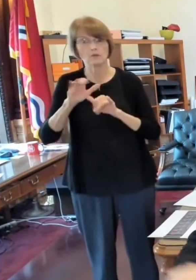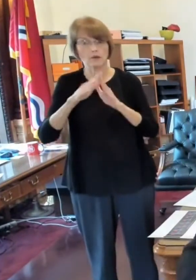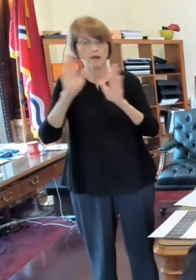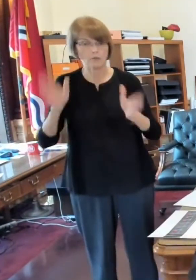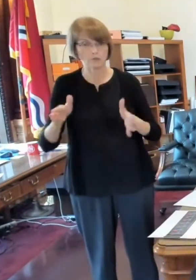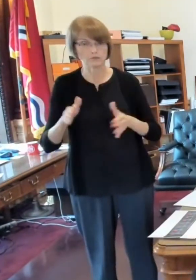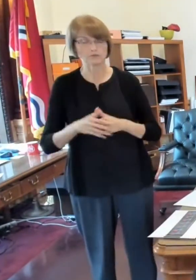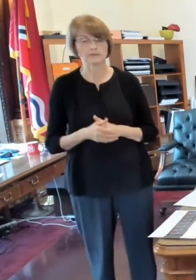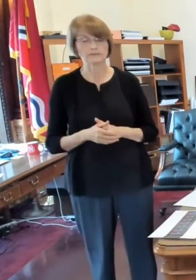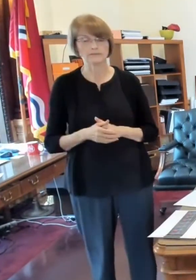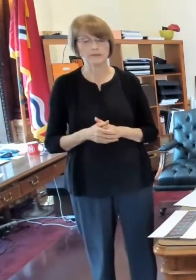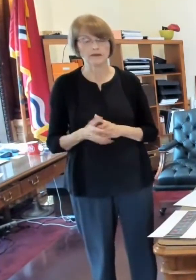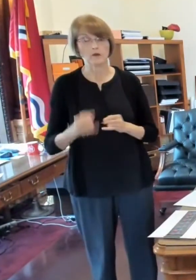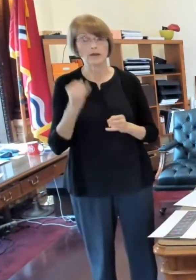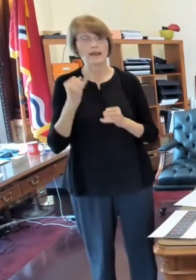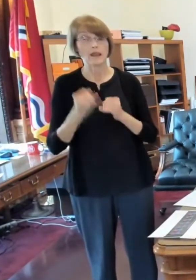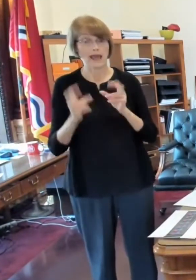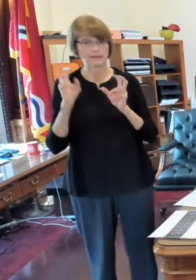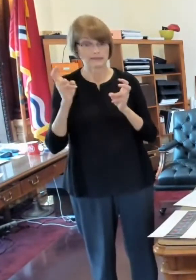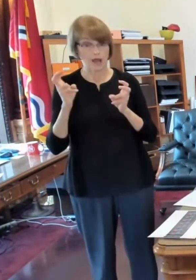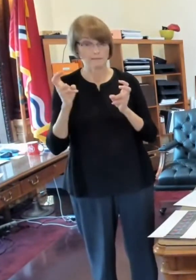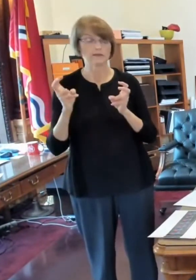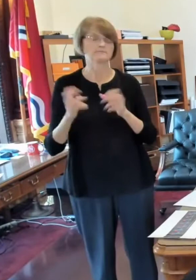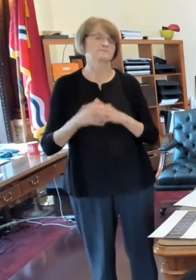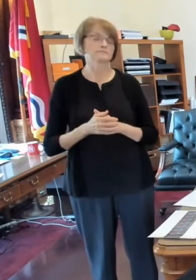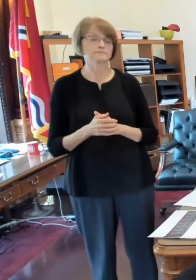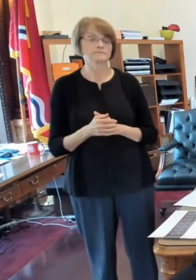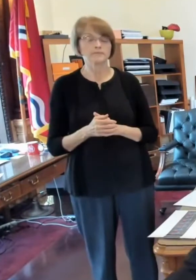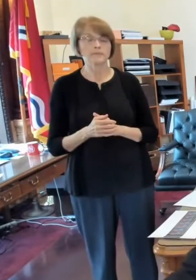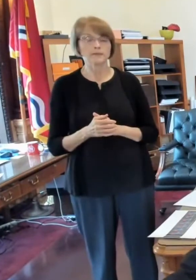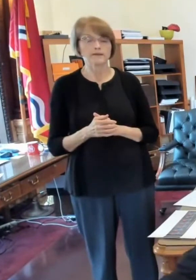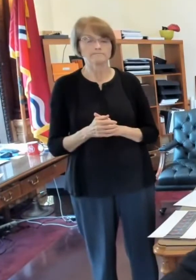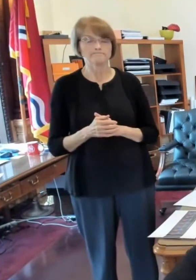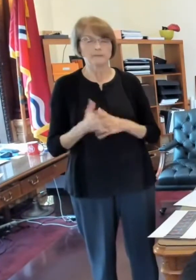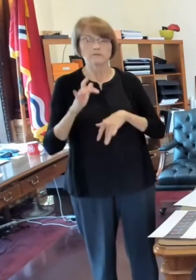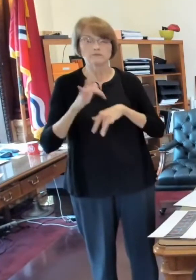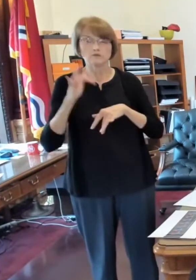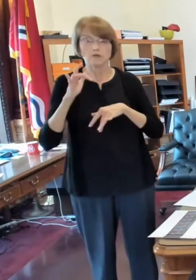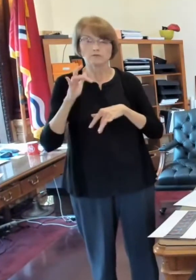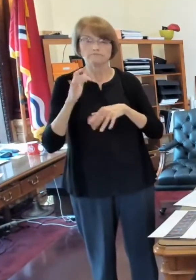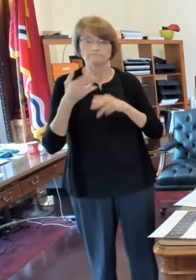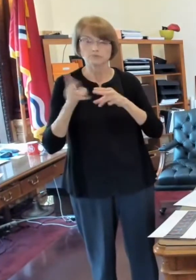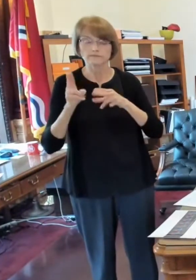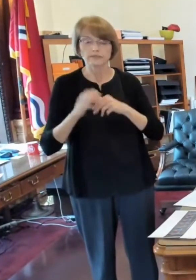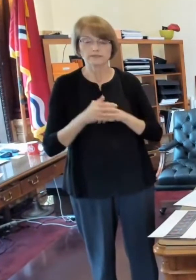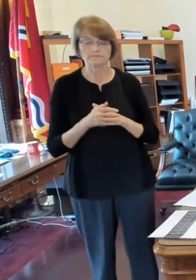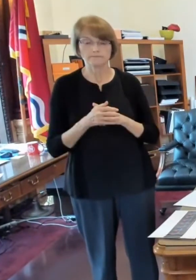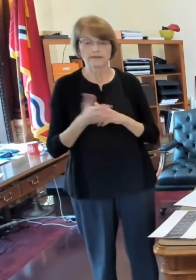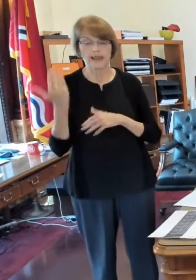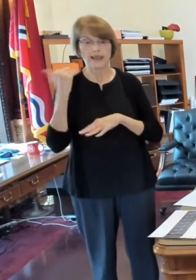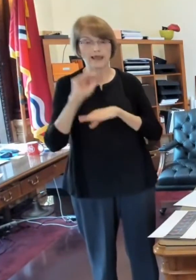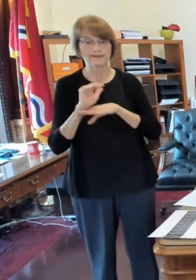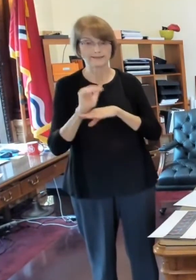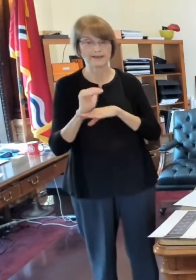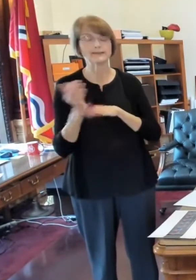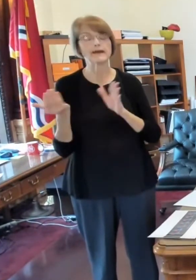to talk about just briefly before we go to questions is that last night we had another police officer